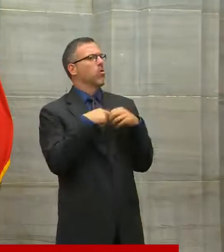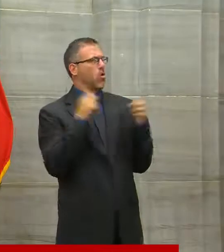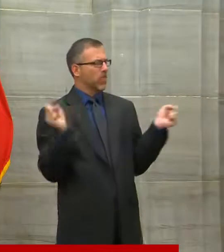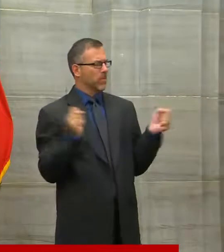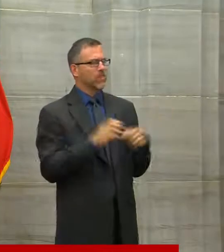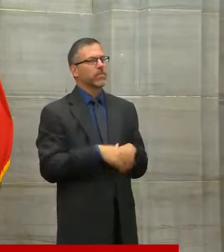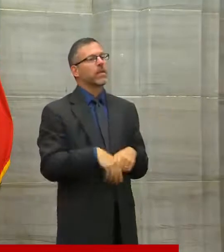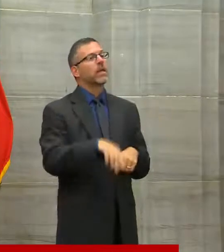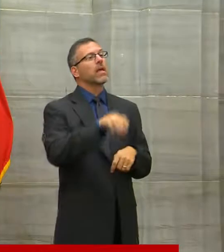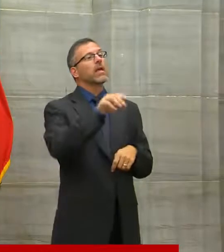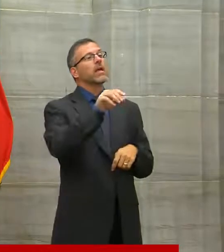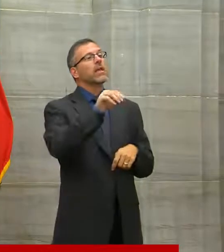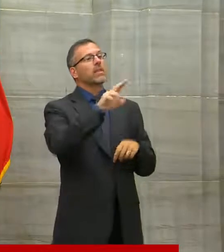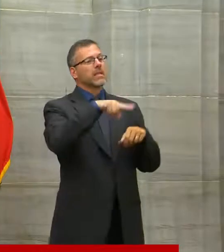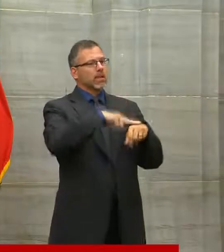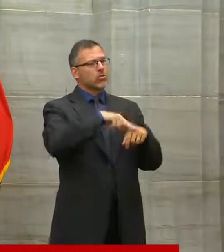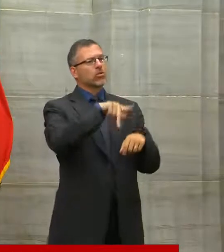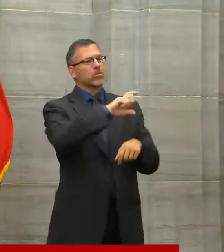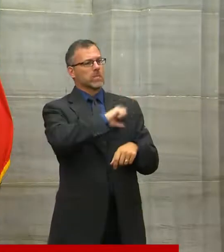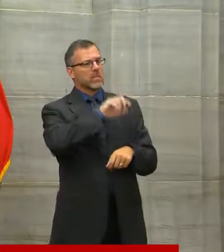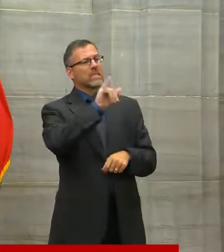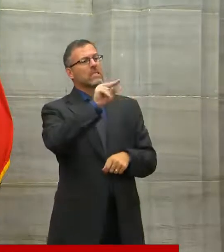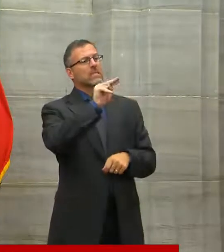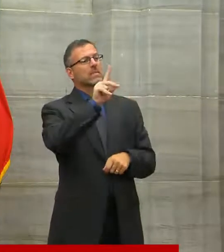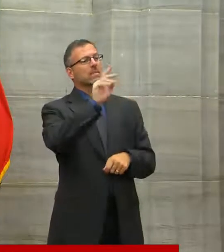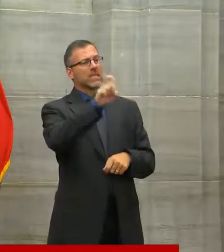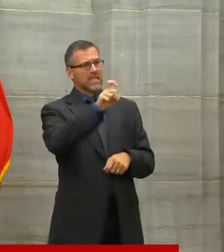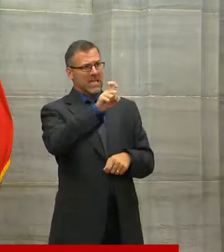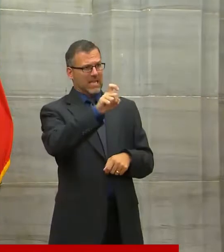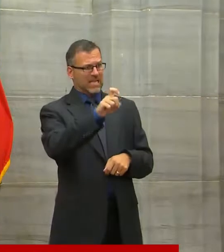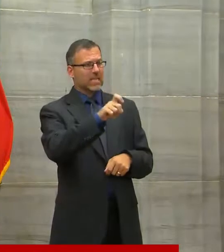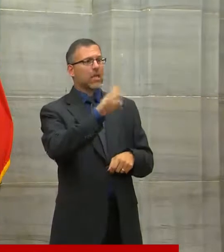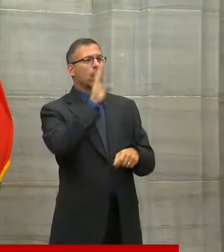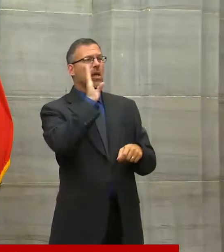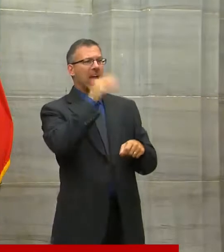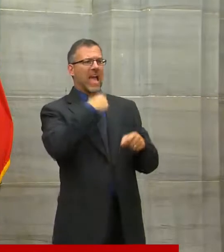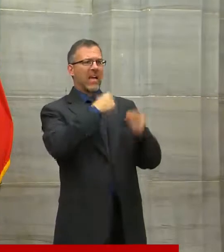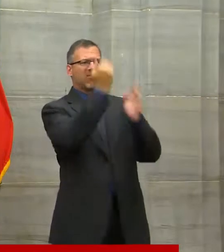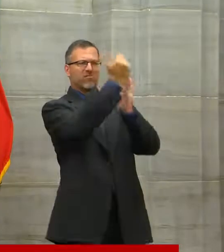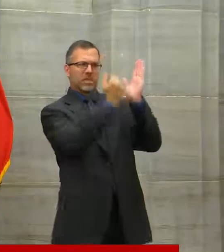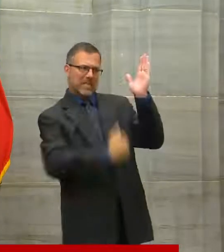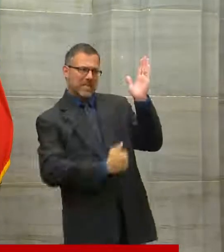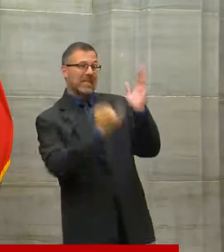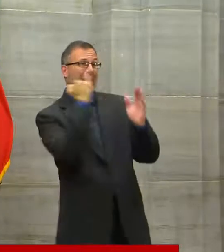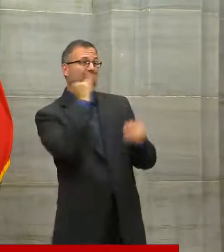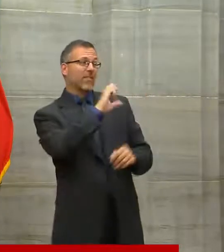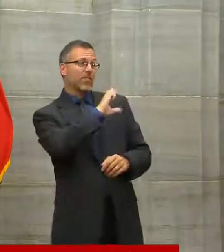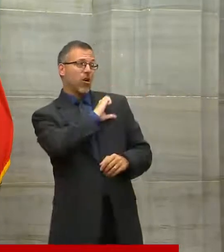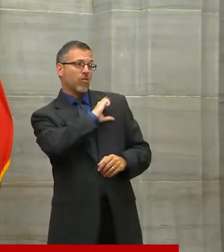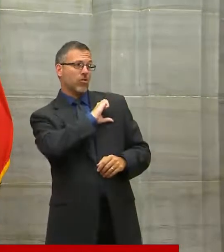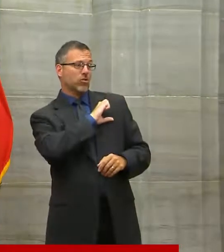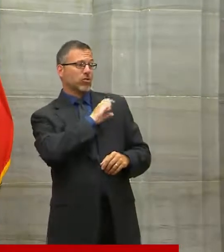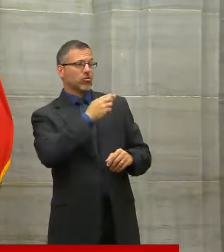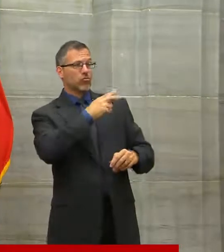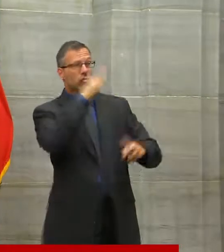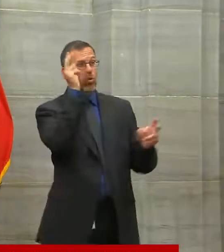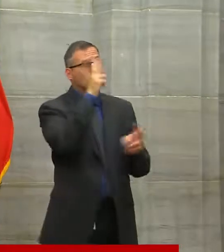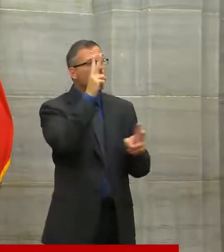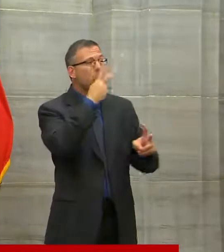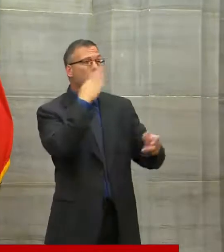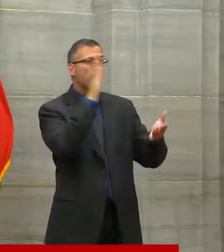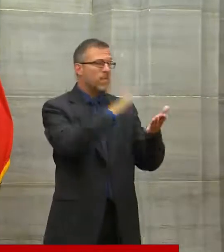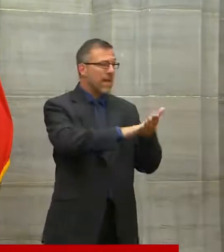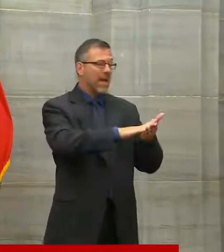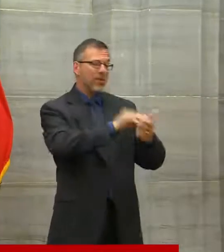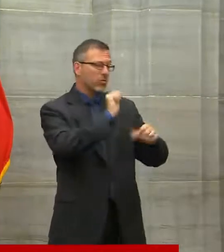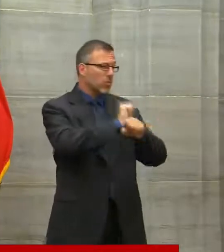Index is a registry that tracks officers who've lost licenses due to misconduct. In conjunction with the Post Commission, we're